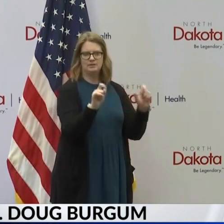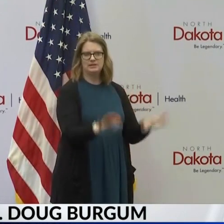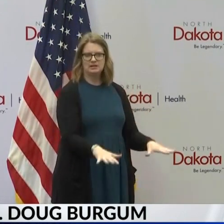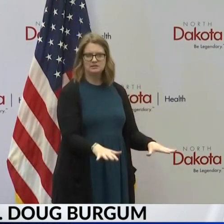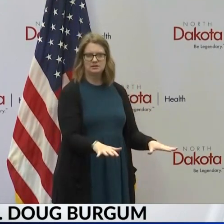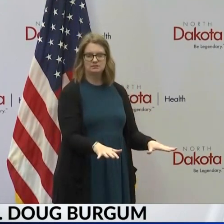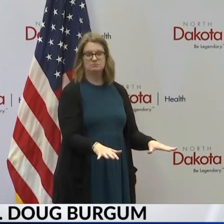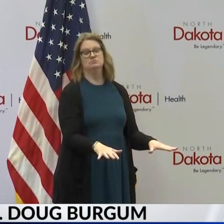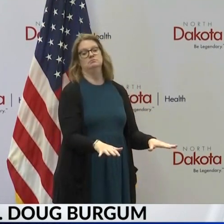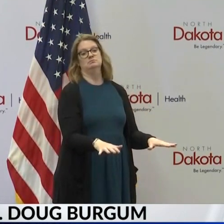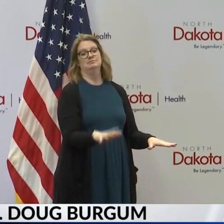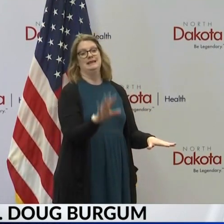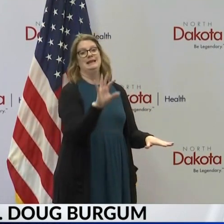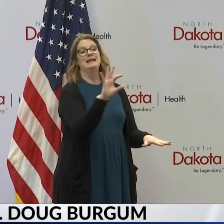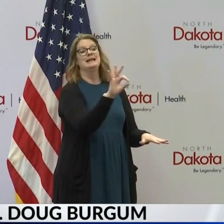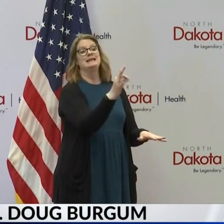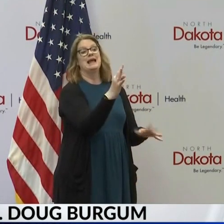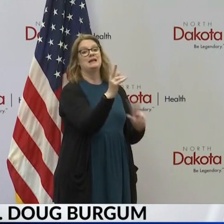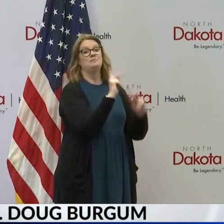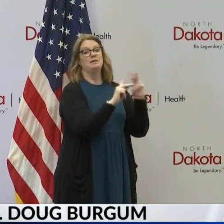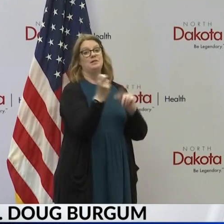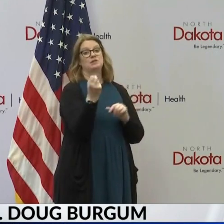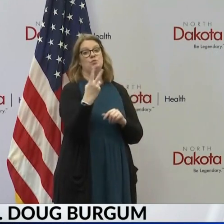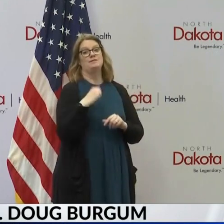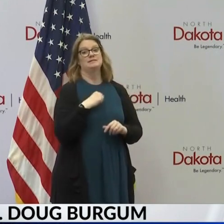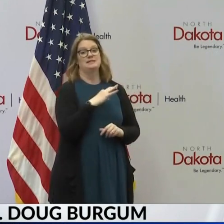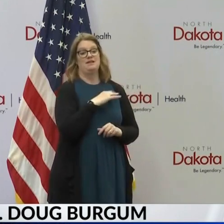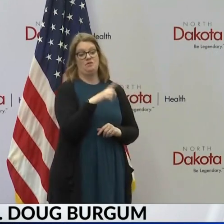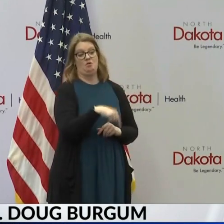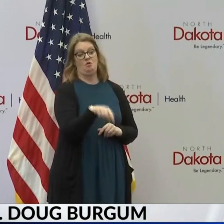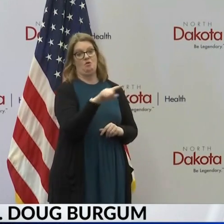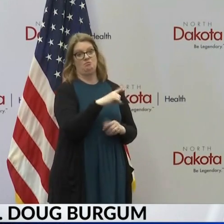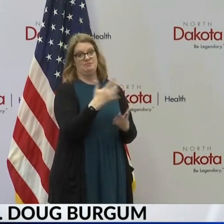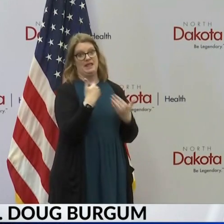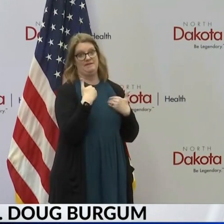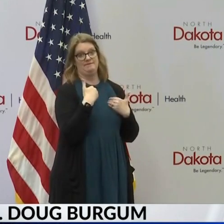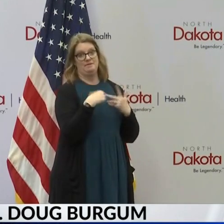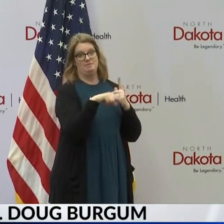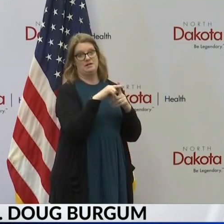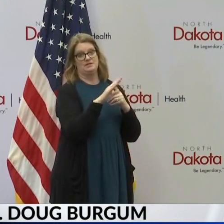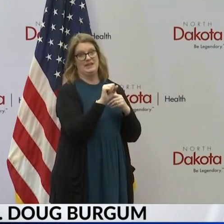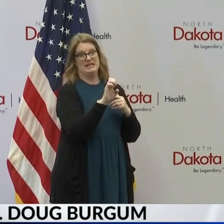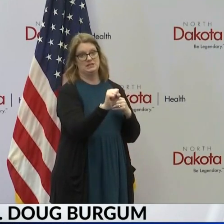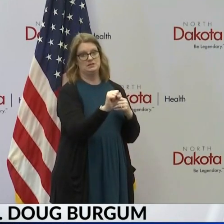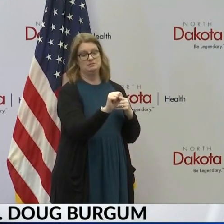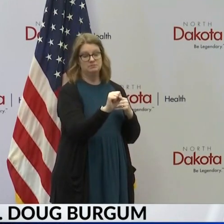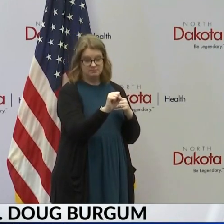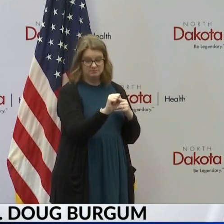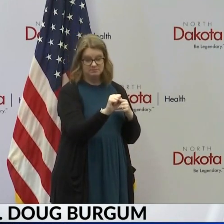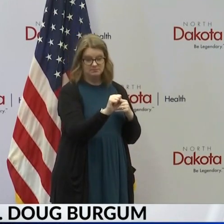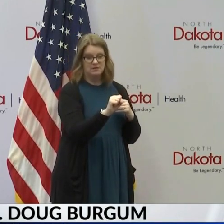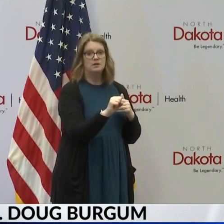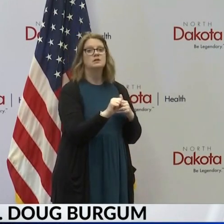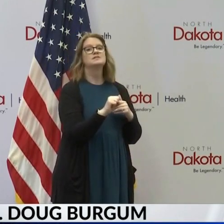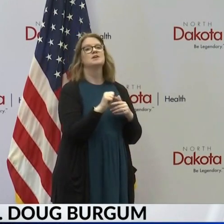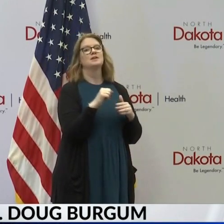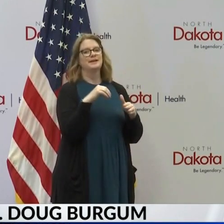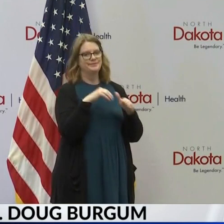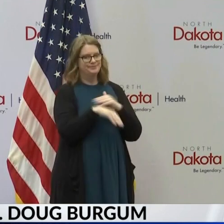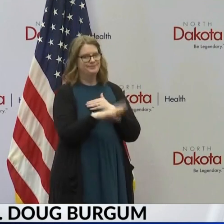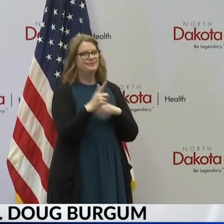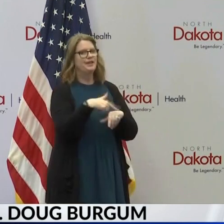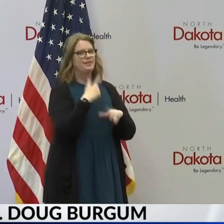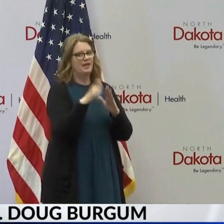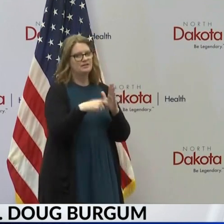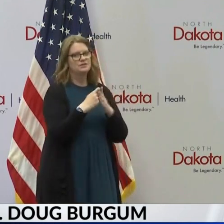and we came up with 9 residents and 12 staff. And so it does have a way to get into long-term care in a way where it can be really